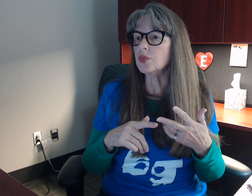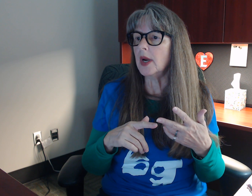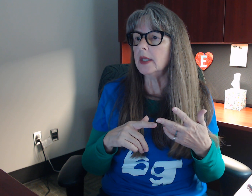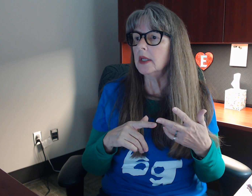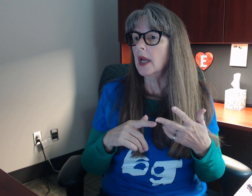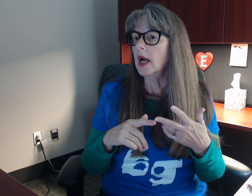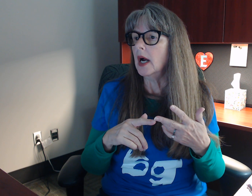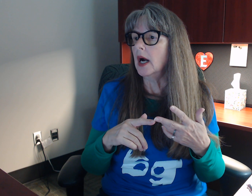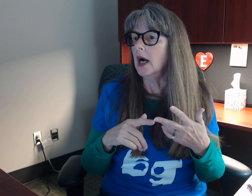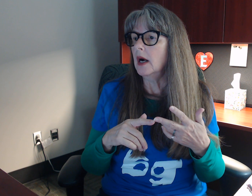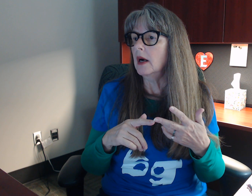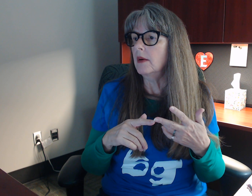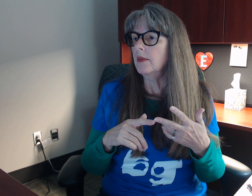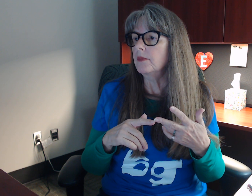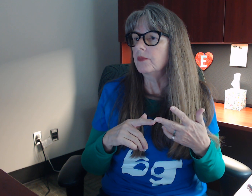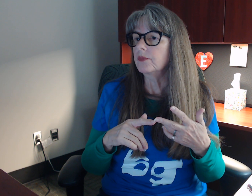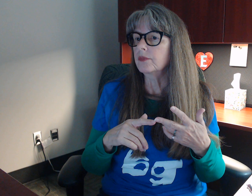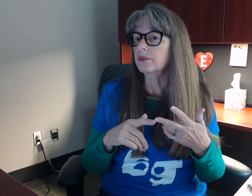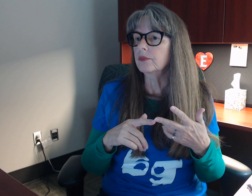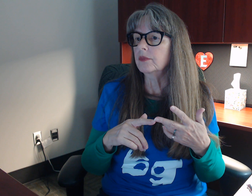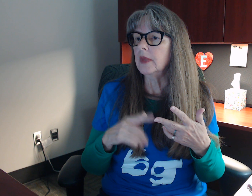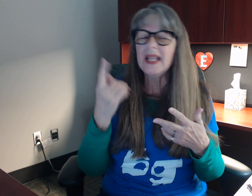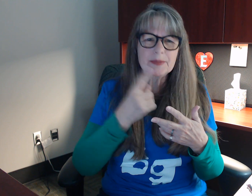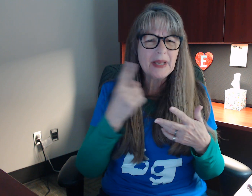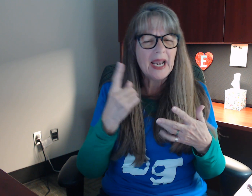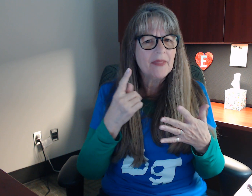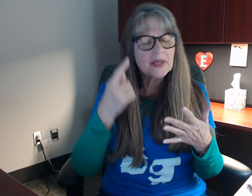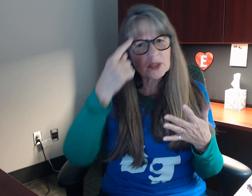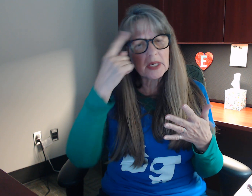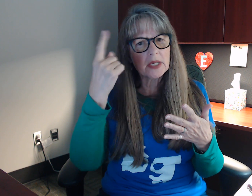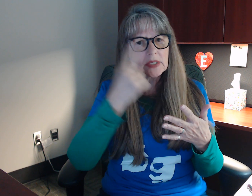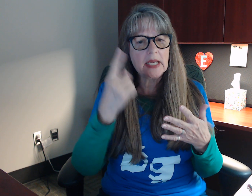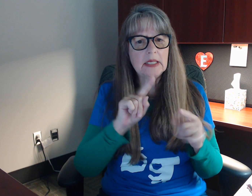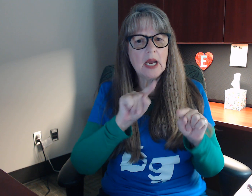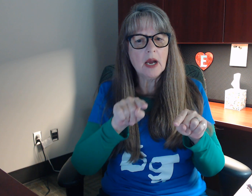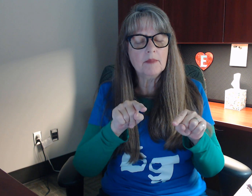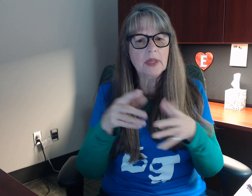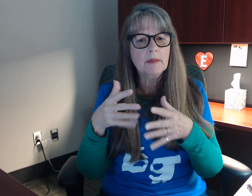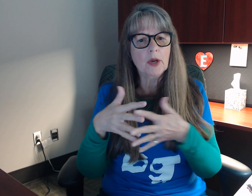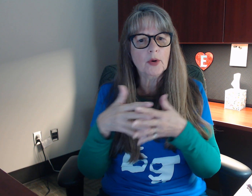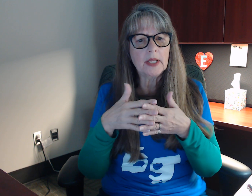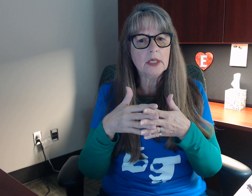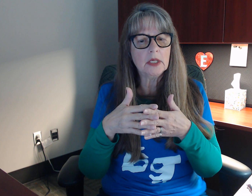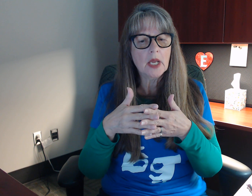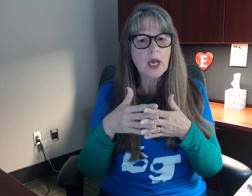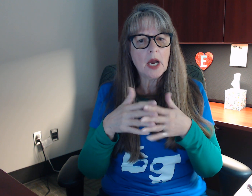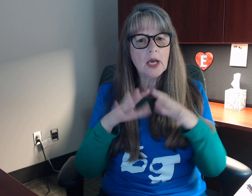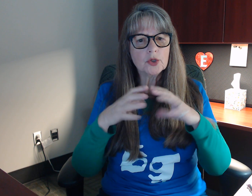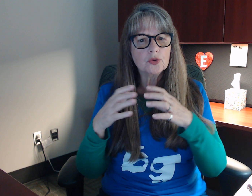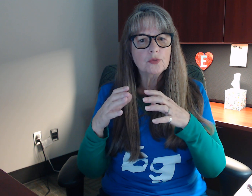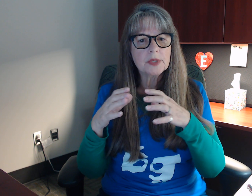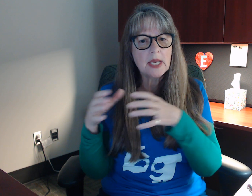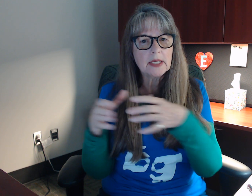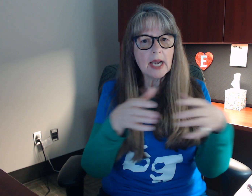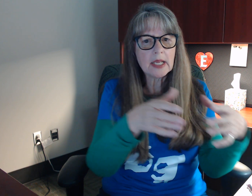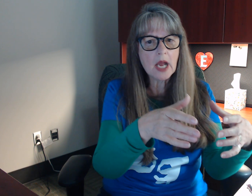one, and I think it's because they had come, the American troops had kind of come